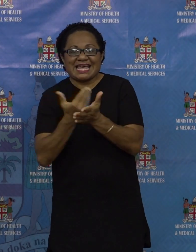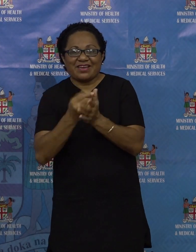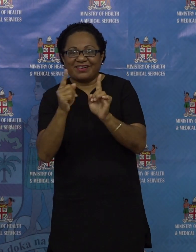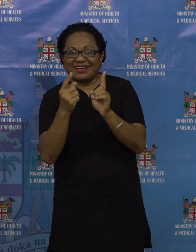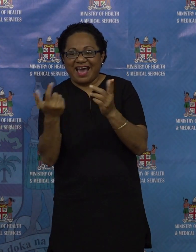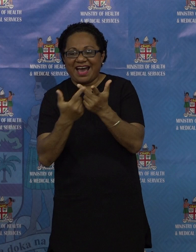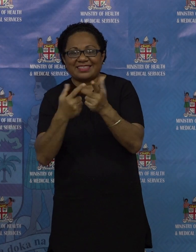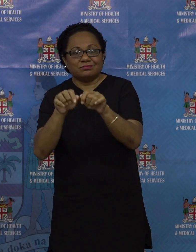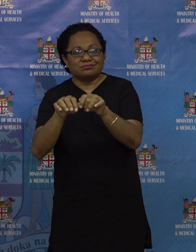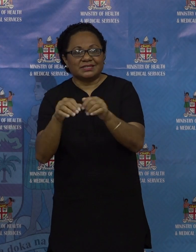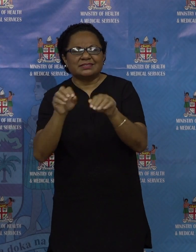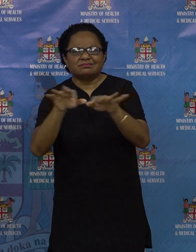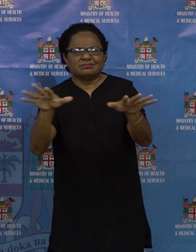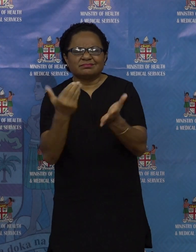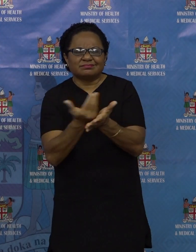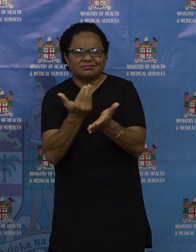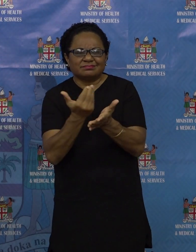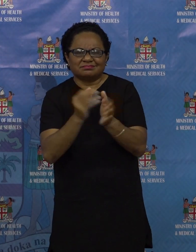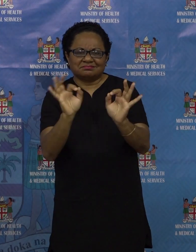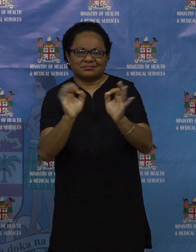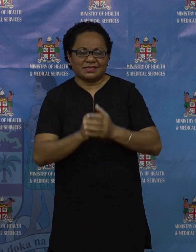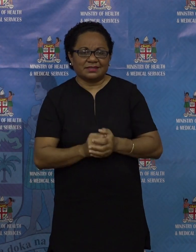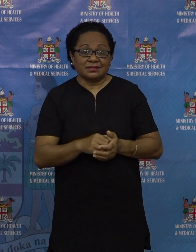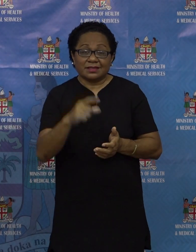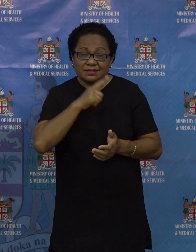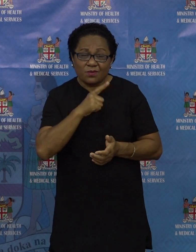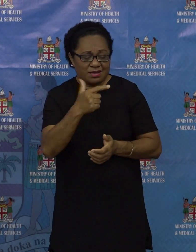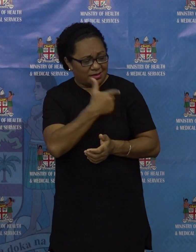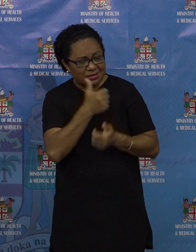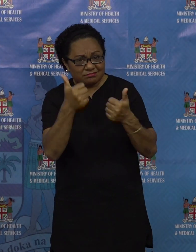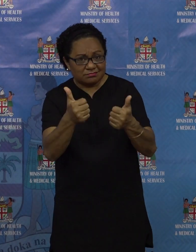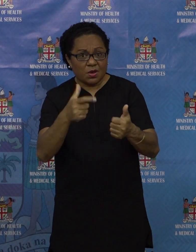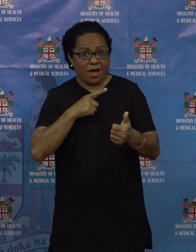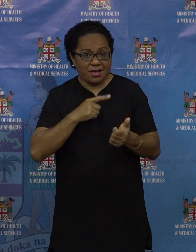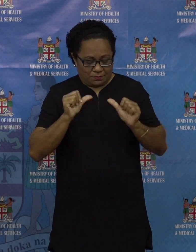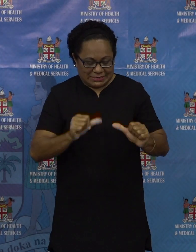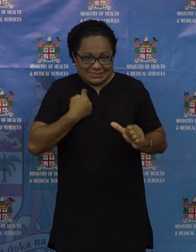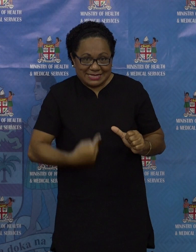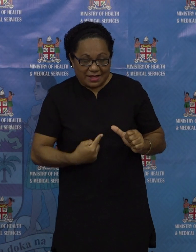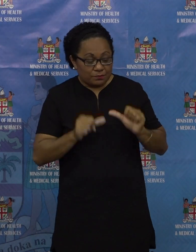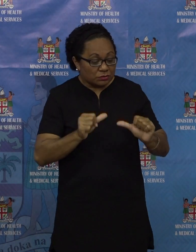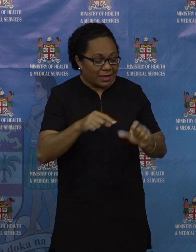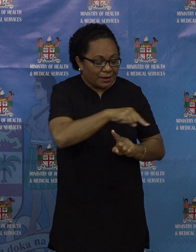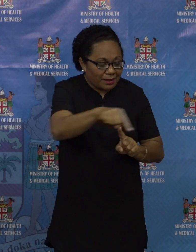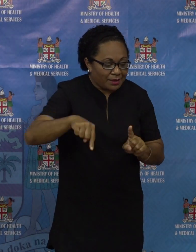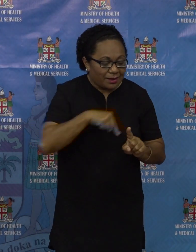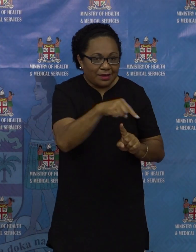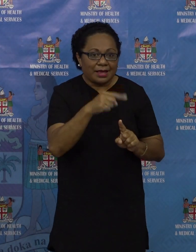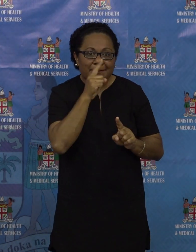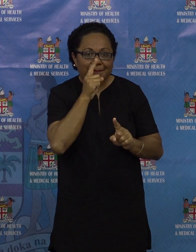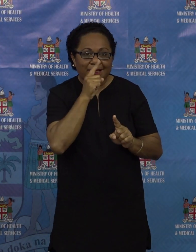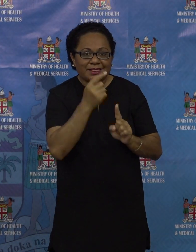So we should all be vaccinated, not only for our health, but for the health of those around us, our families, friends, co-workers, and